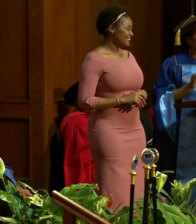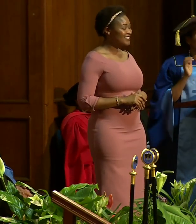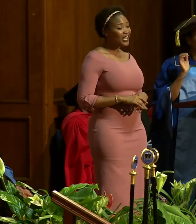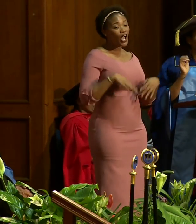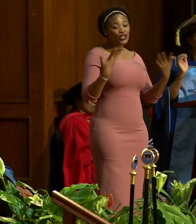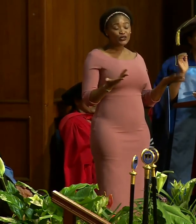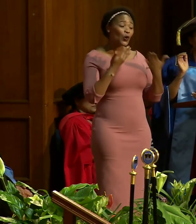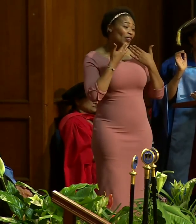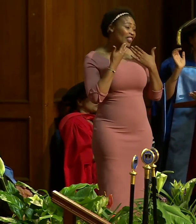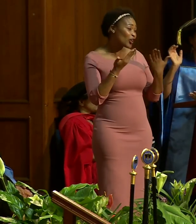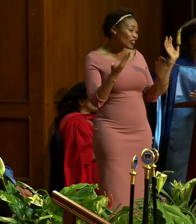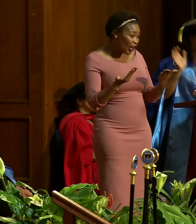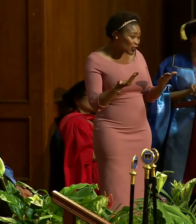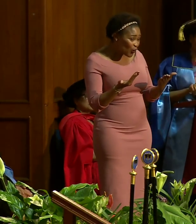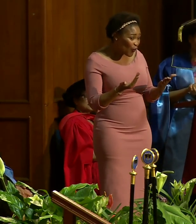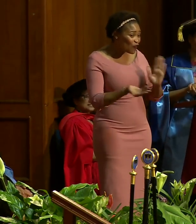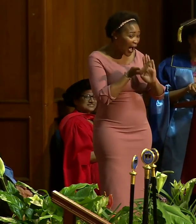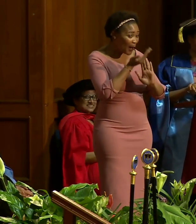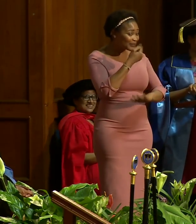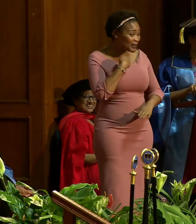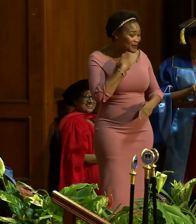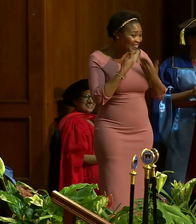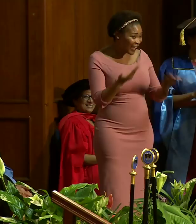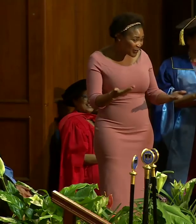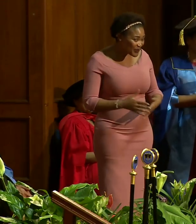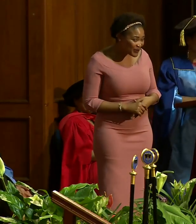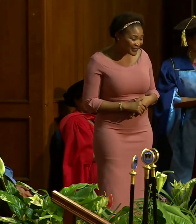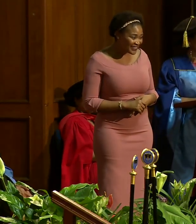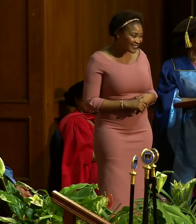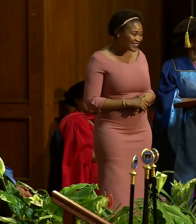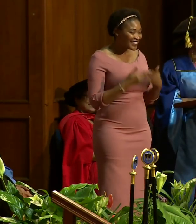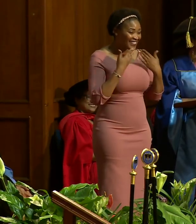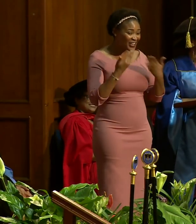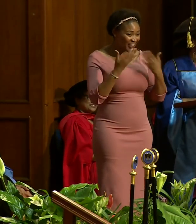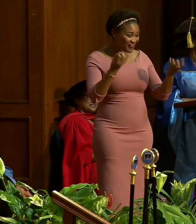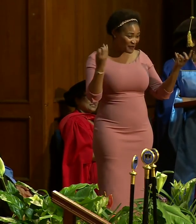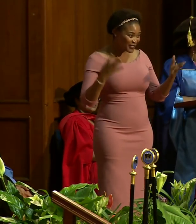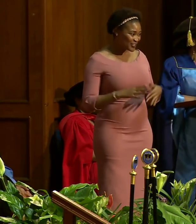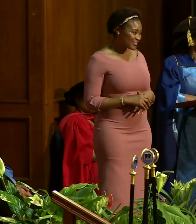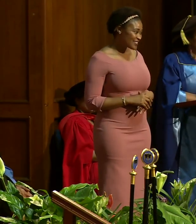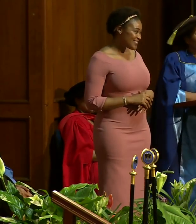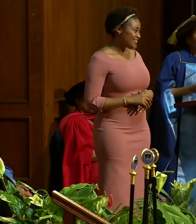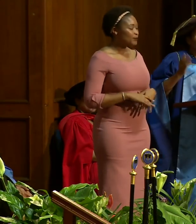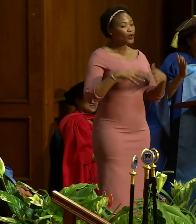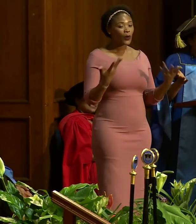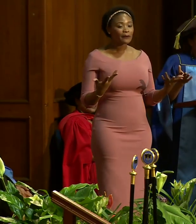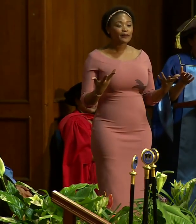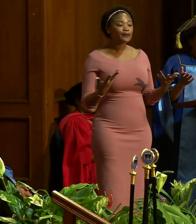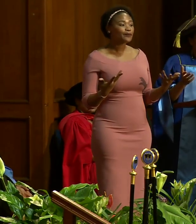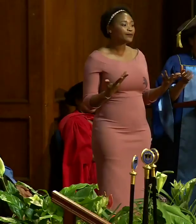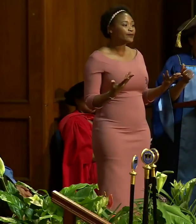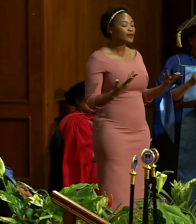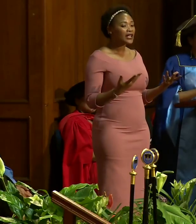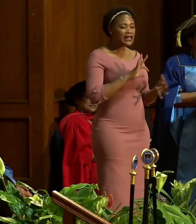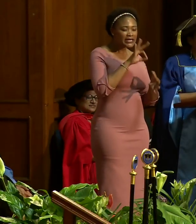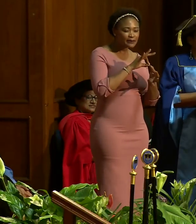So thank you so much for the update, guys. Thank you. Thank you. Thank you very much. Well, the second thing